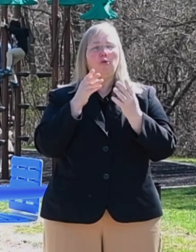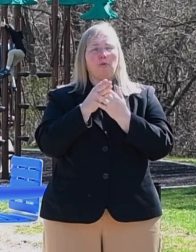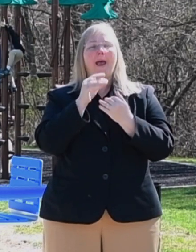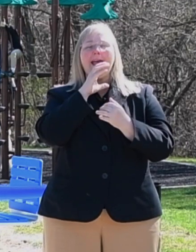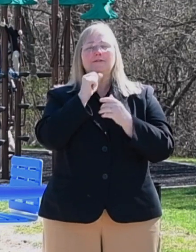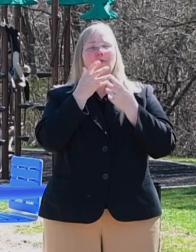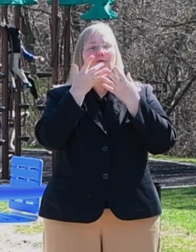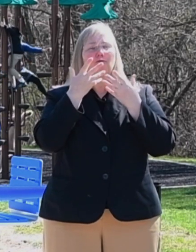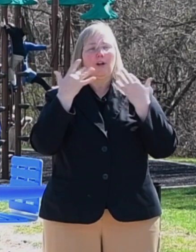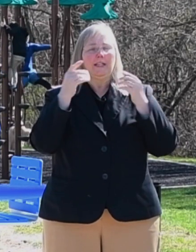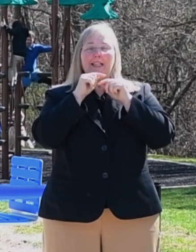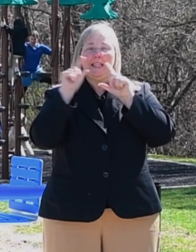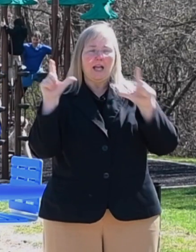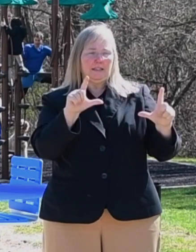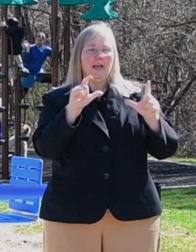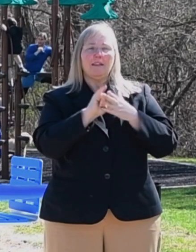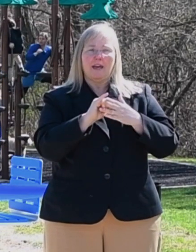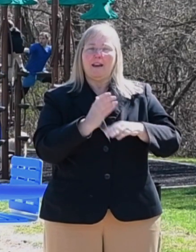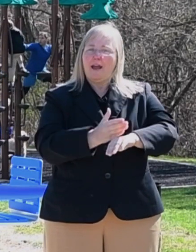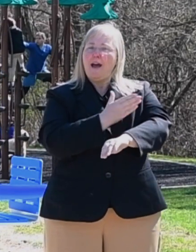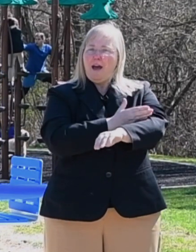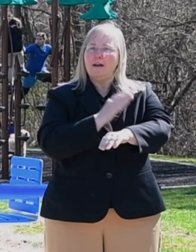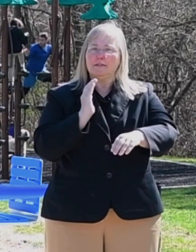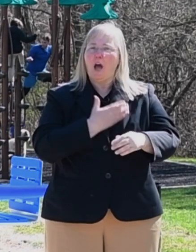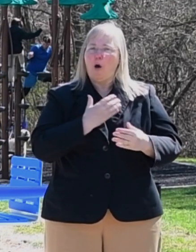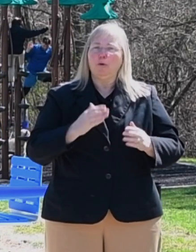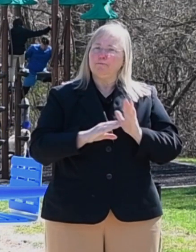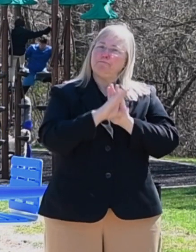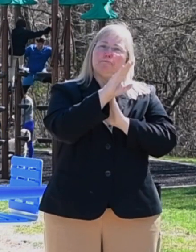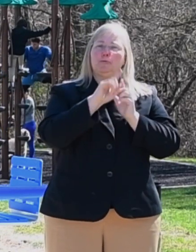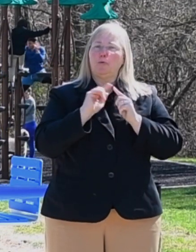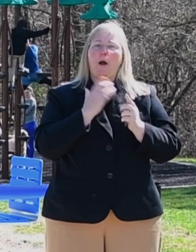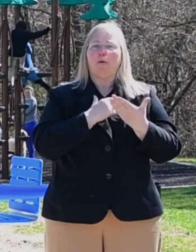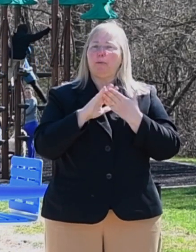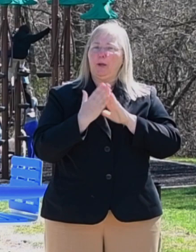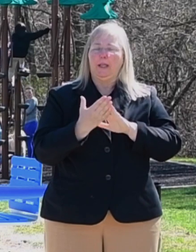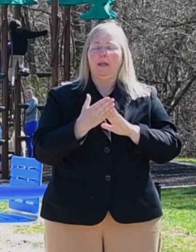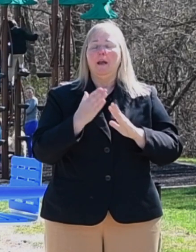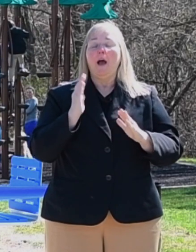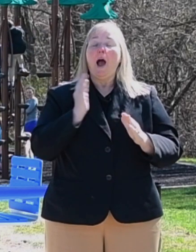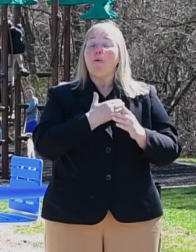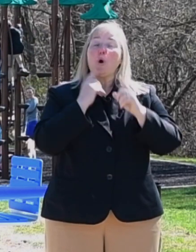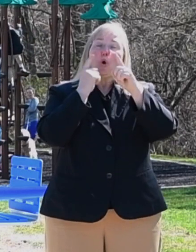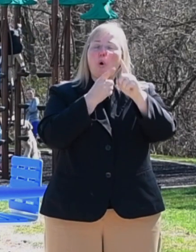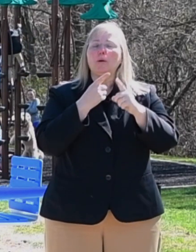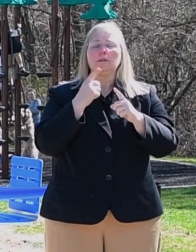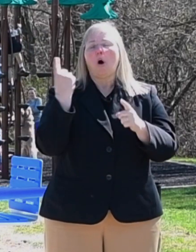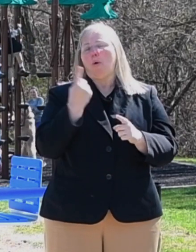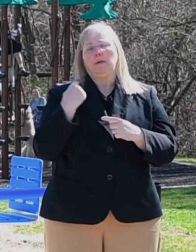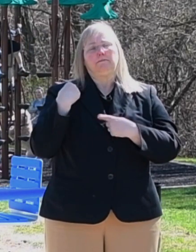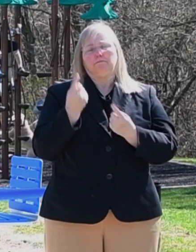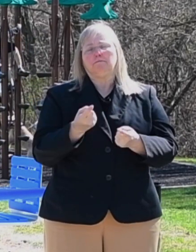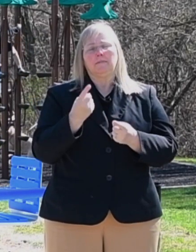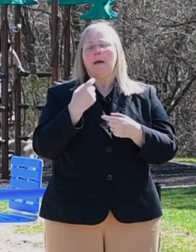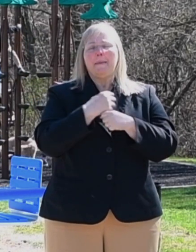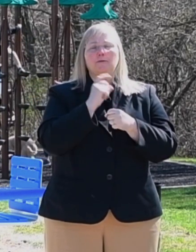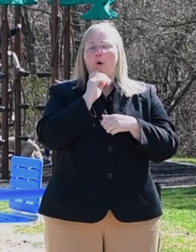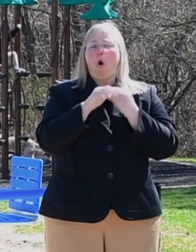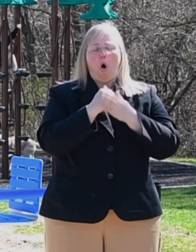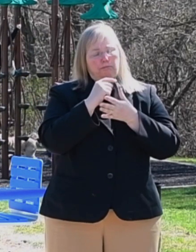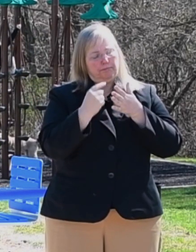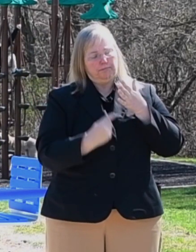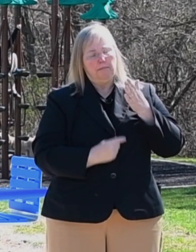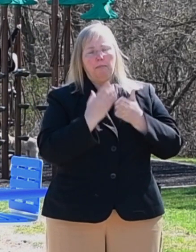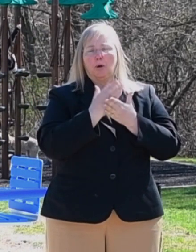to the vitality of our community. Our goal has always been to ensure all facets of the action plan can